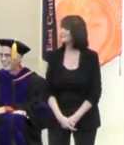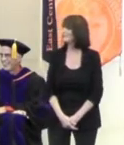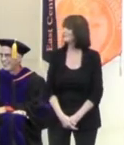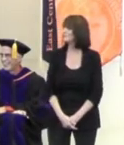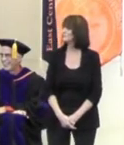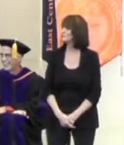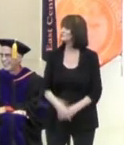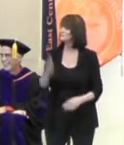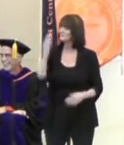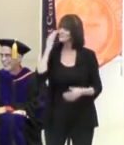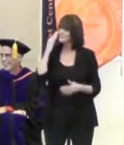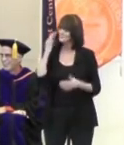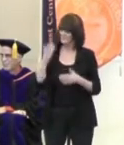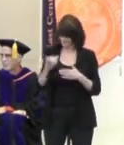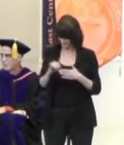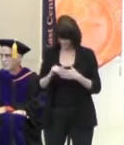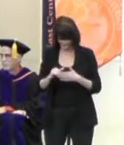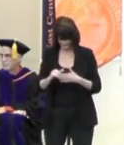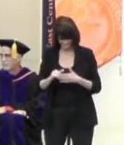You know, the